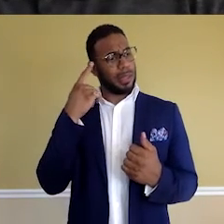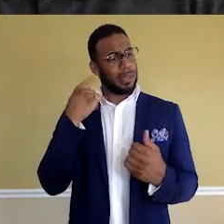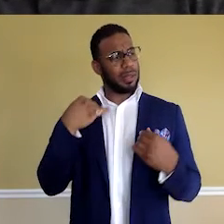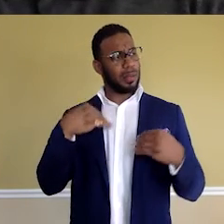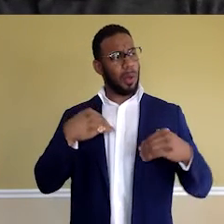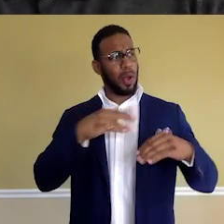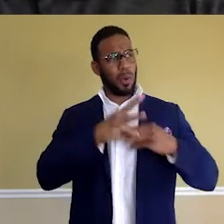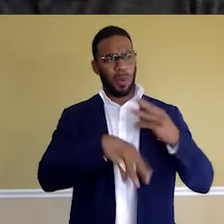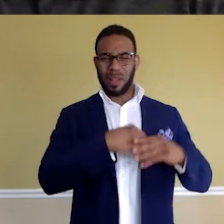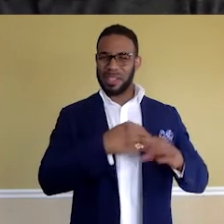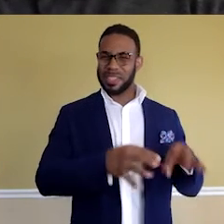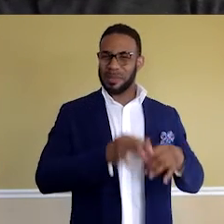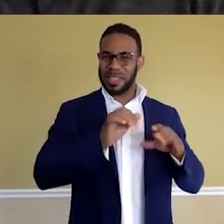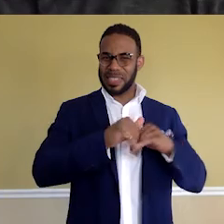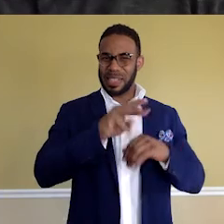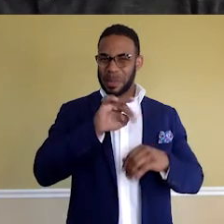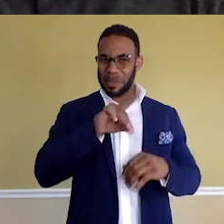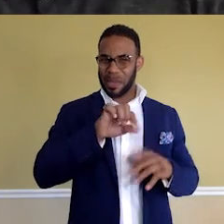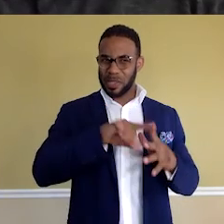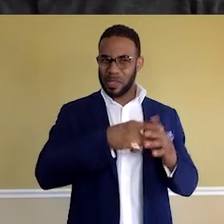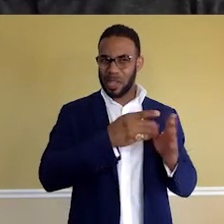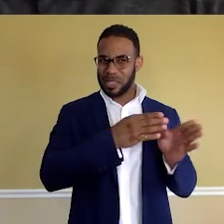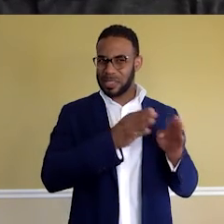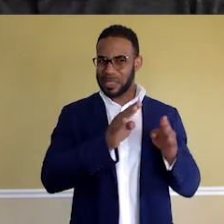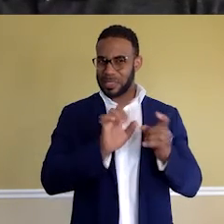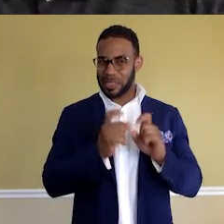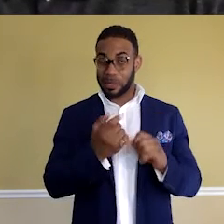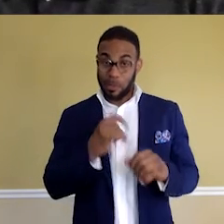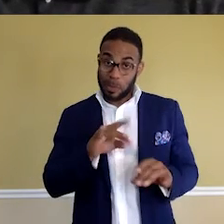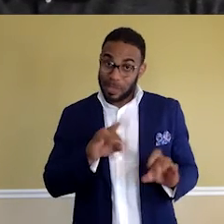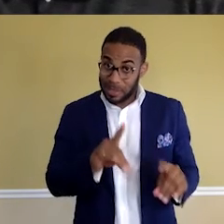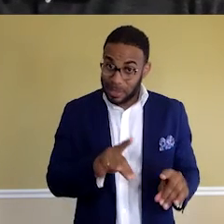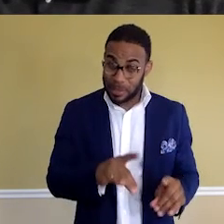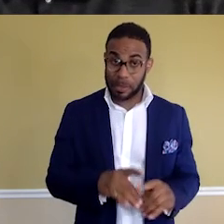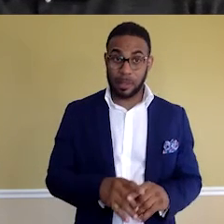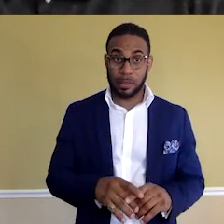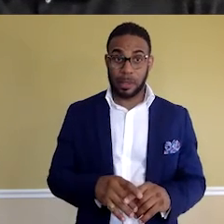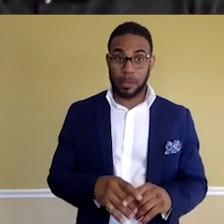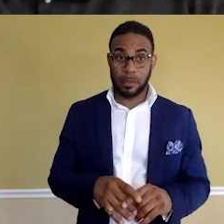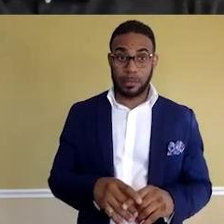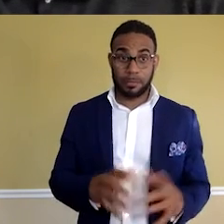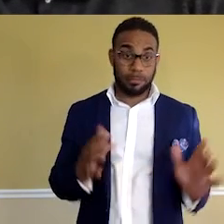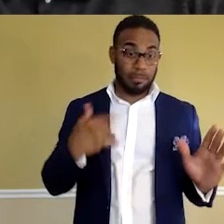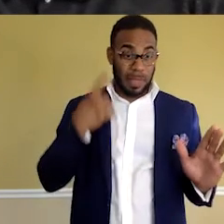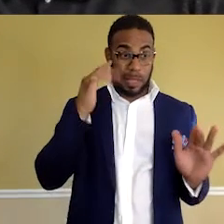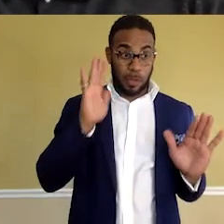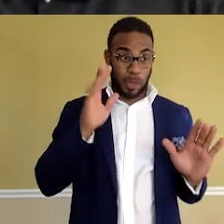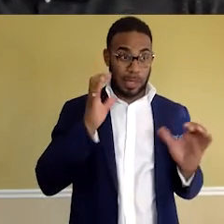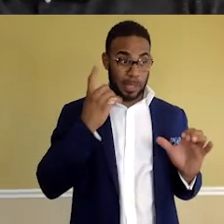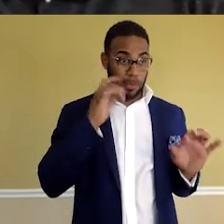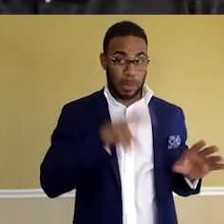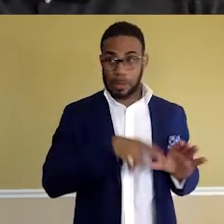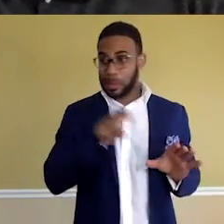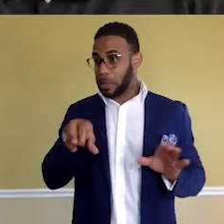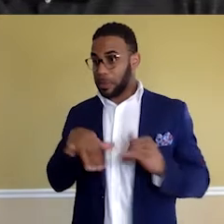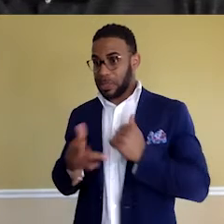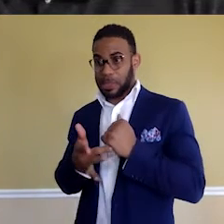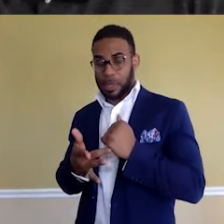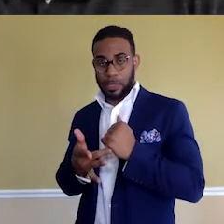world, especially in media, is starting to shift a little bit, which it did. I think this is a great chance for me to jump into tech, right? Let me find